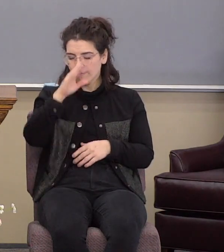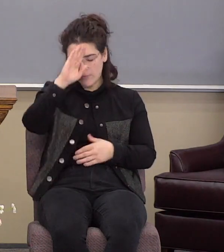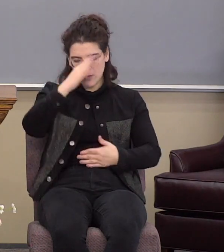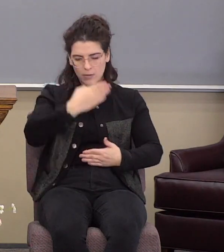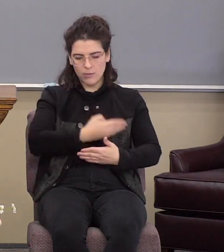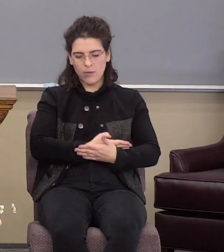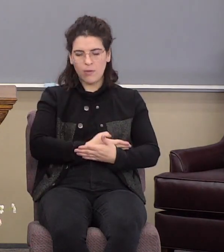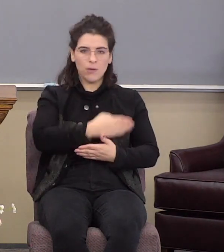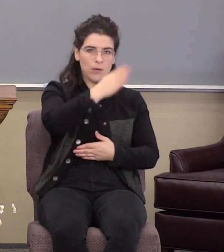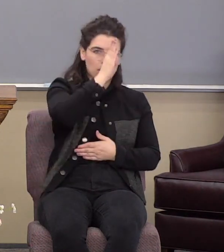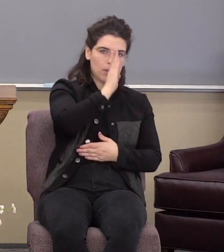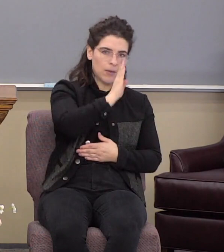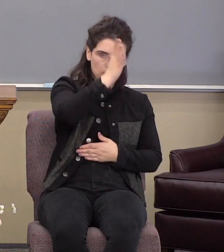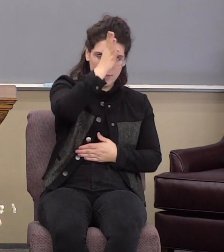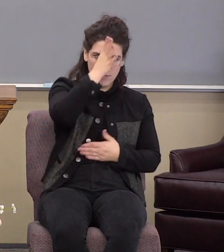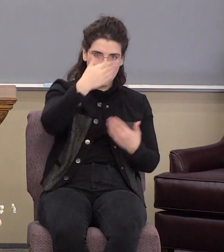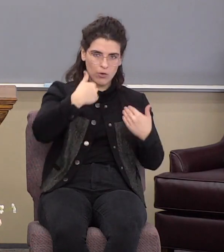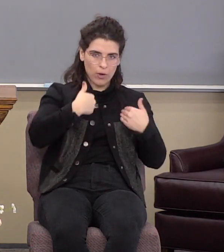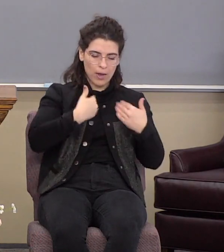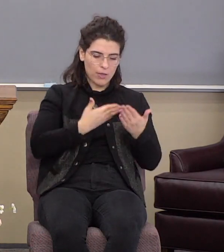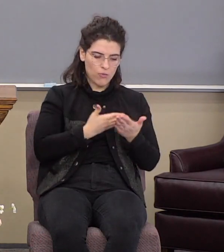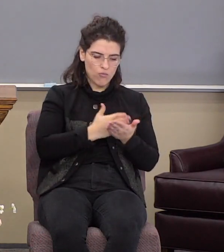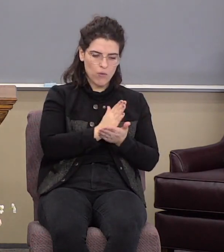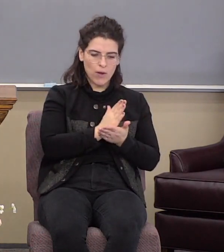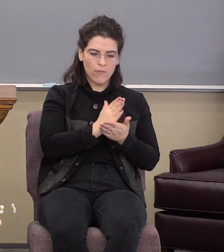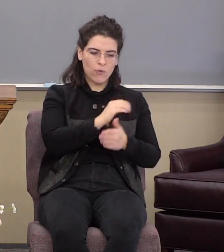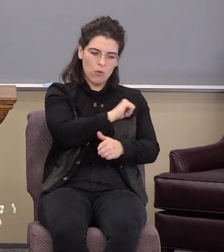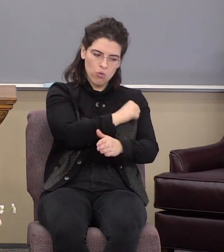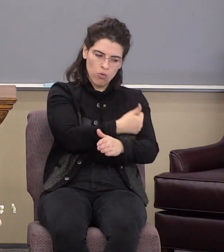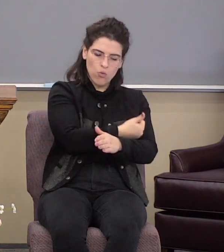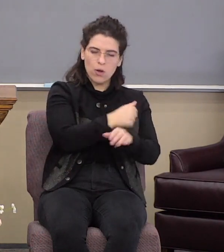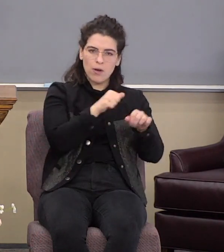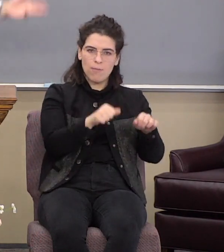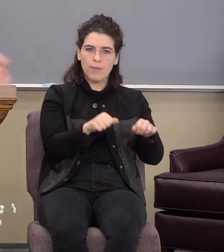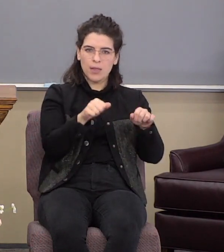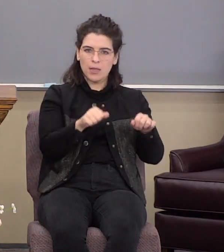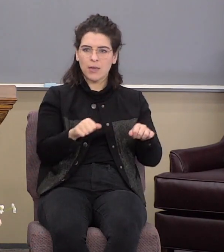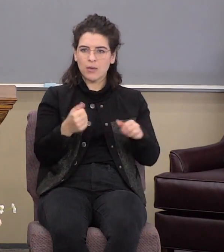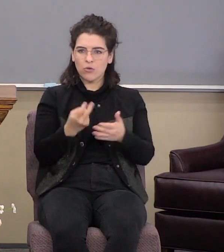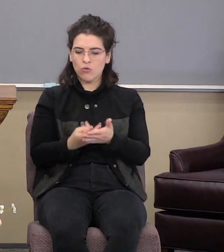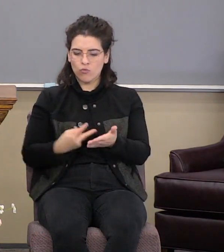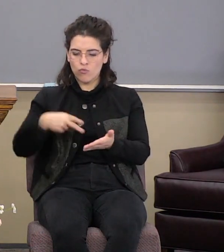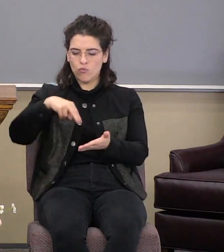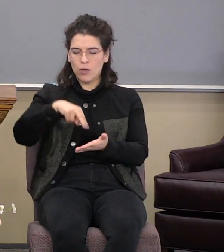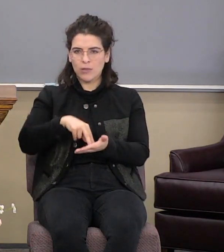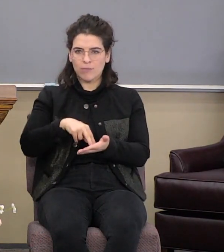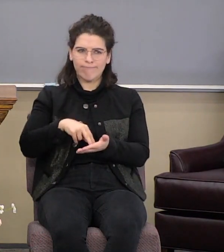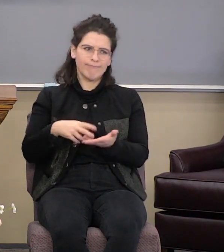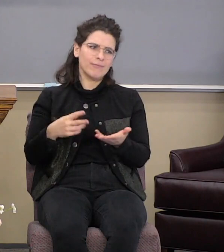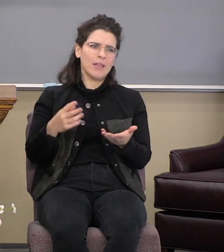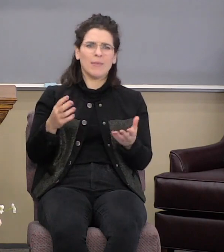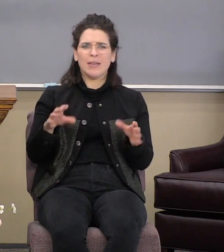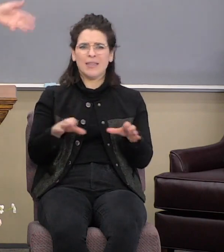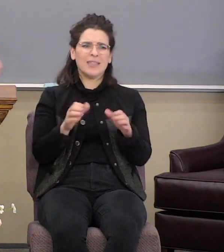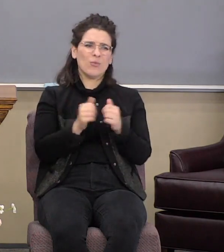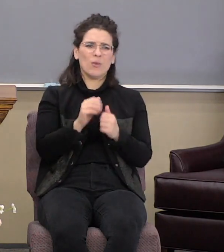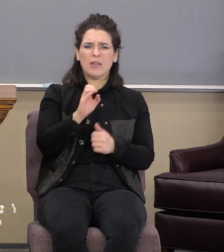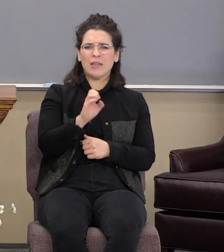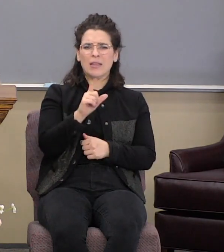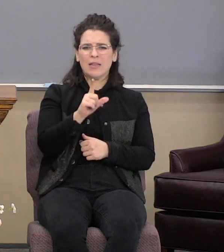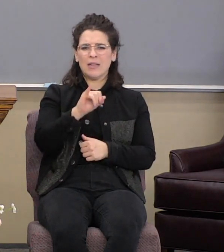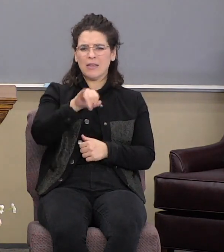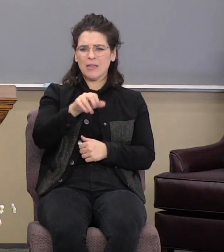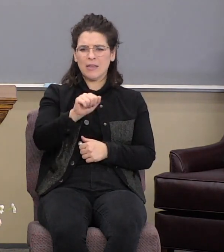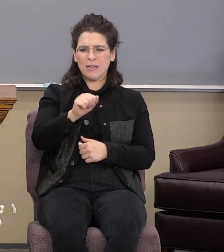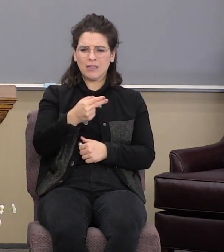the Father has the rightful capacity and authority to raise the dead. By the way, he did it back there with Elijah. There was a poor